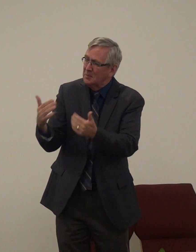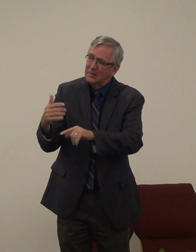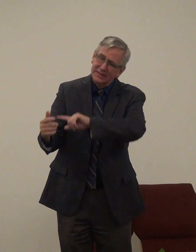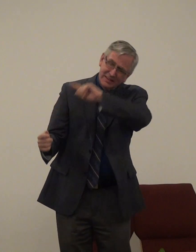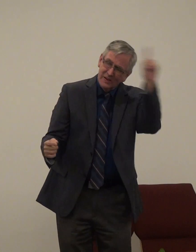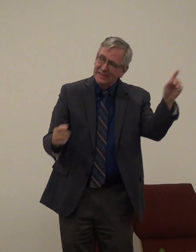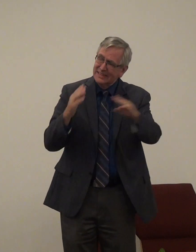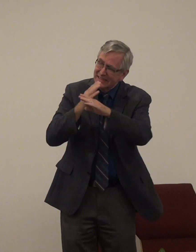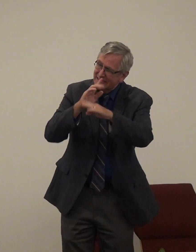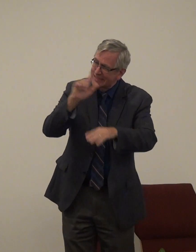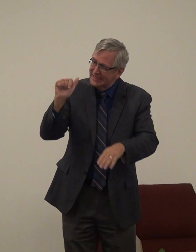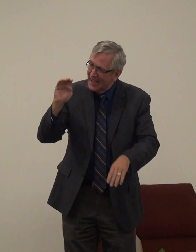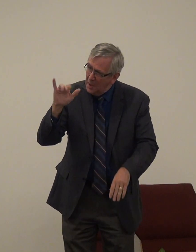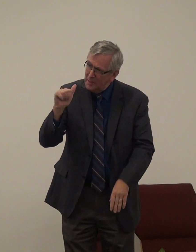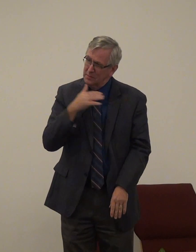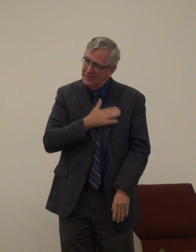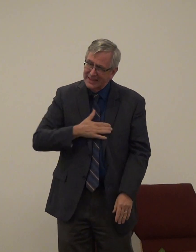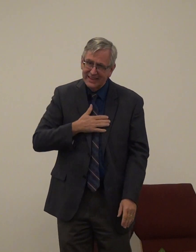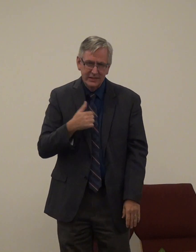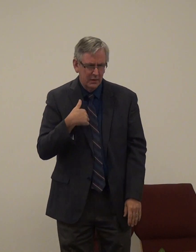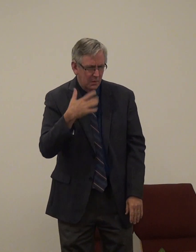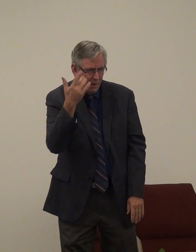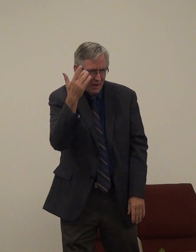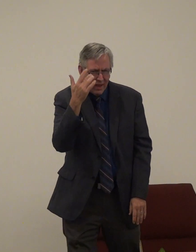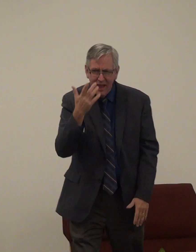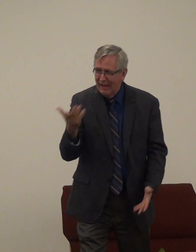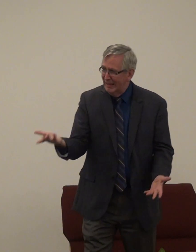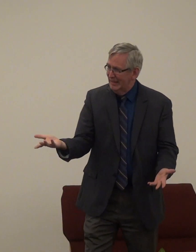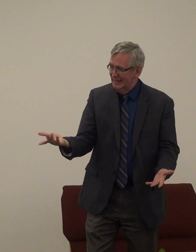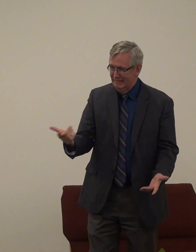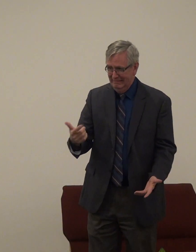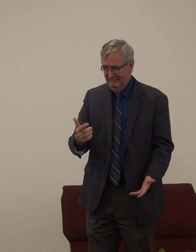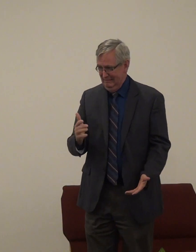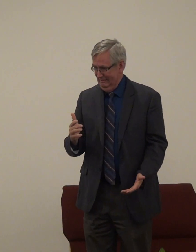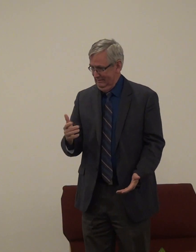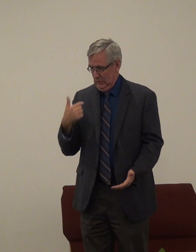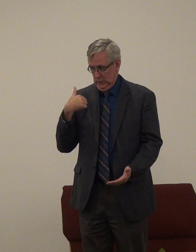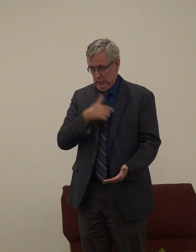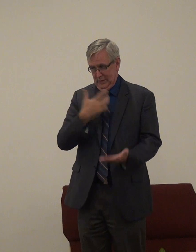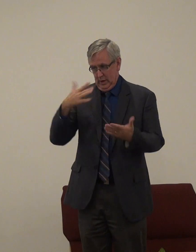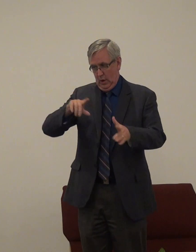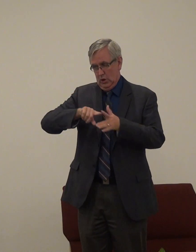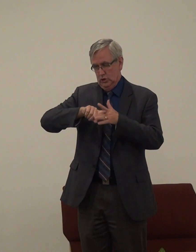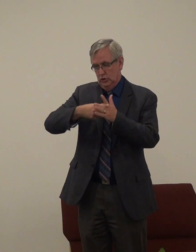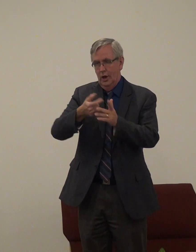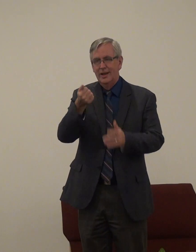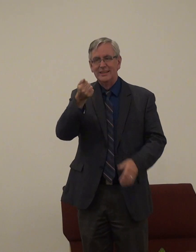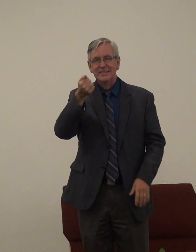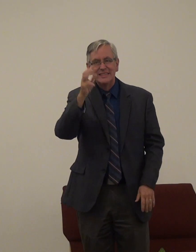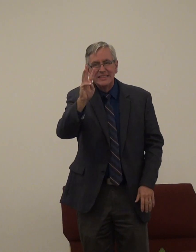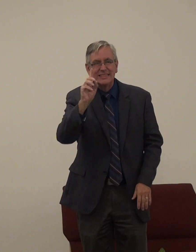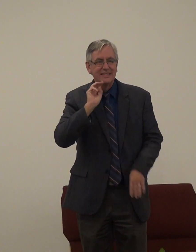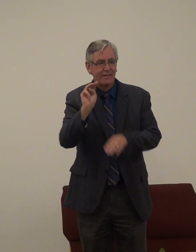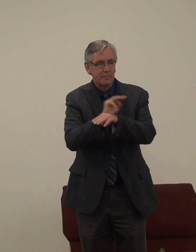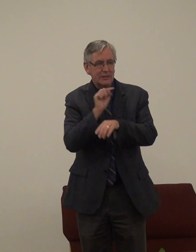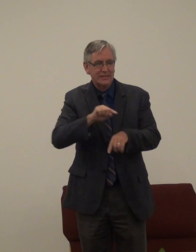and he said, John, I need your help. I need you to come to Zambia. And I said, why? What do you need there? And he said, well, we've started 16